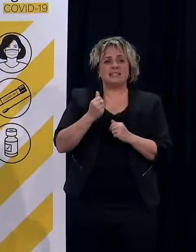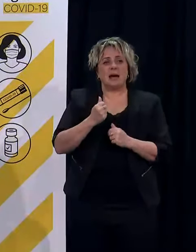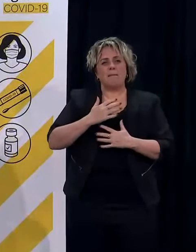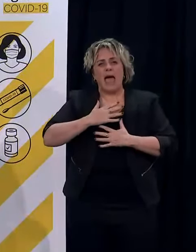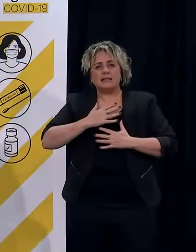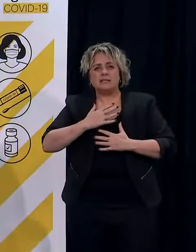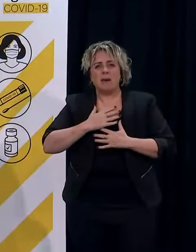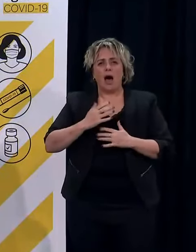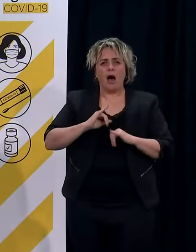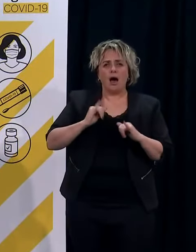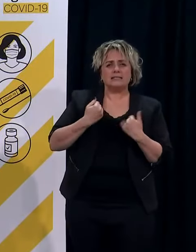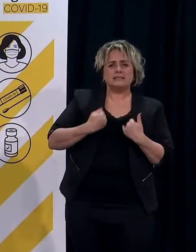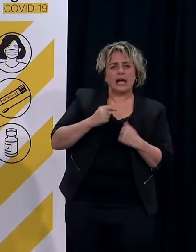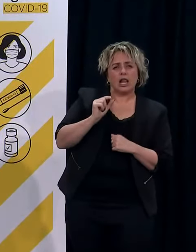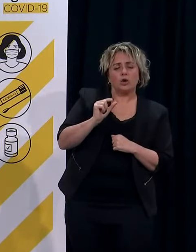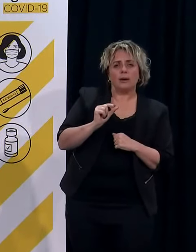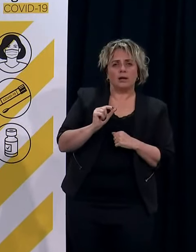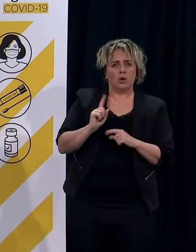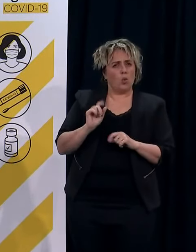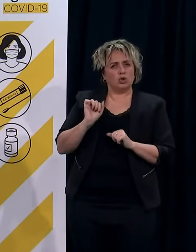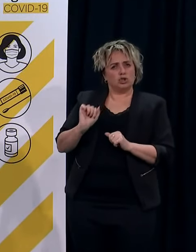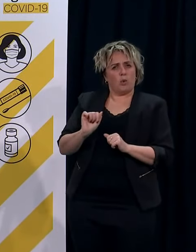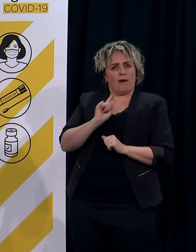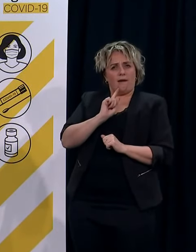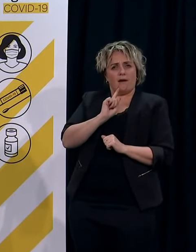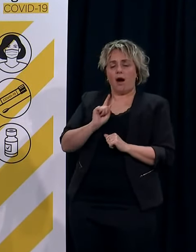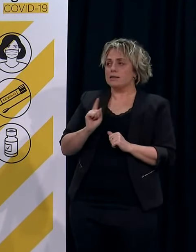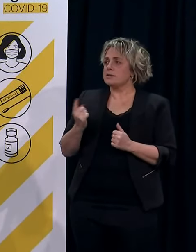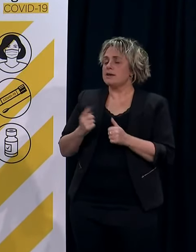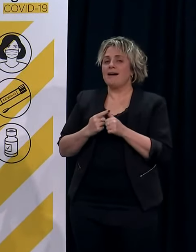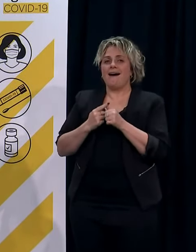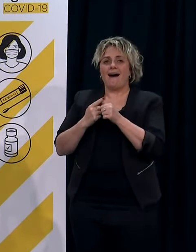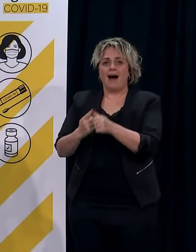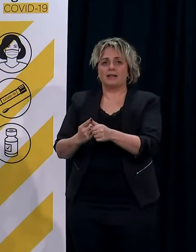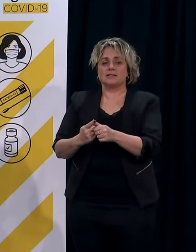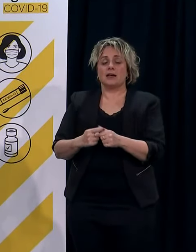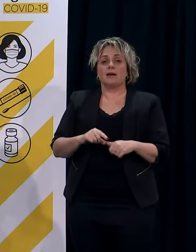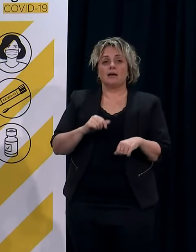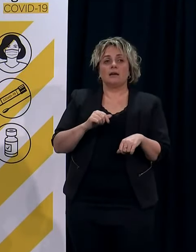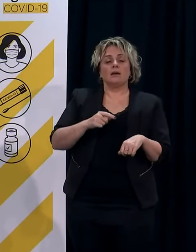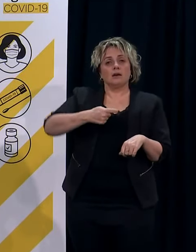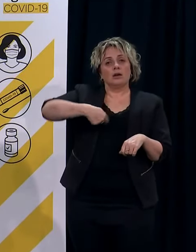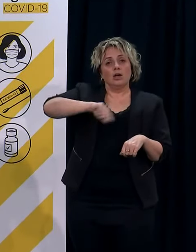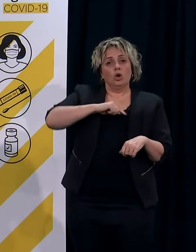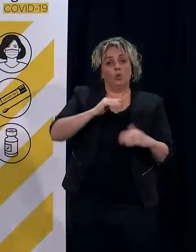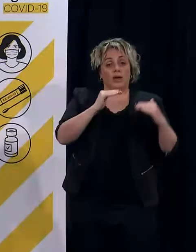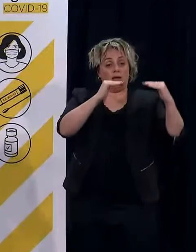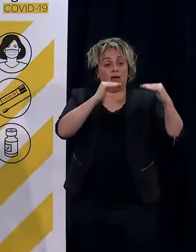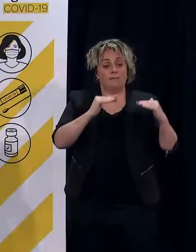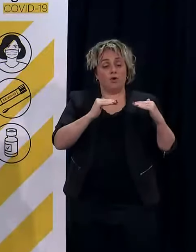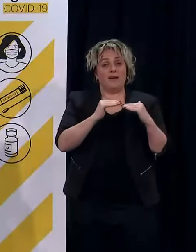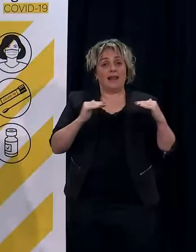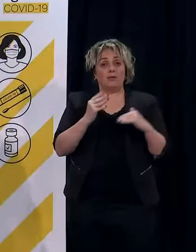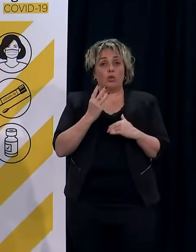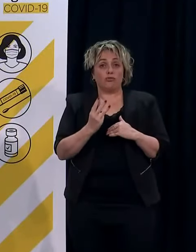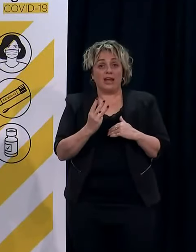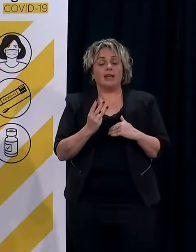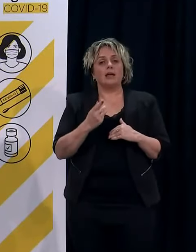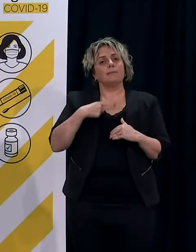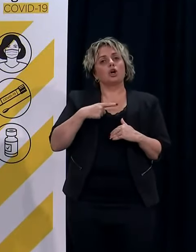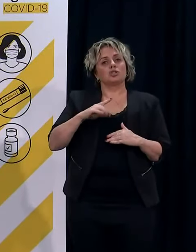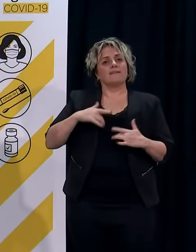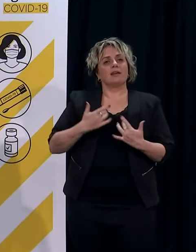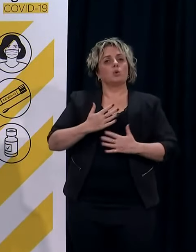asthma. What's your guidance in that situation? We would not have moved to an alert level 3 environment unless we felt that it was safe to do so. And you will have